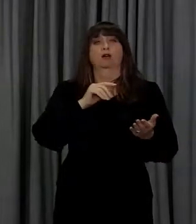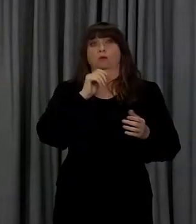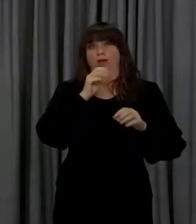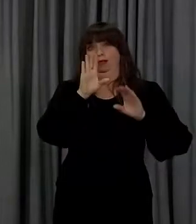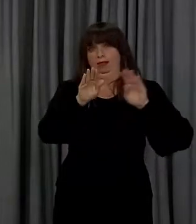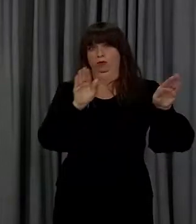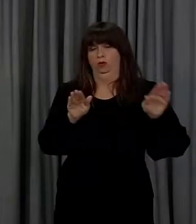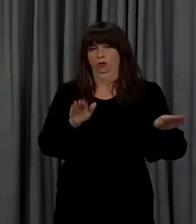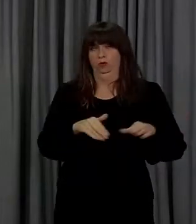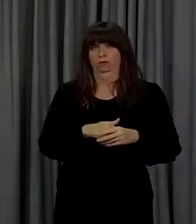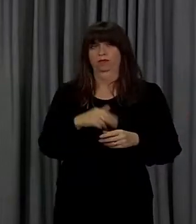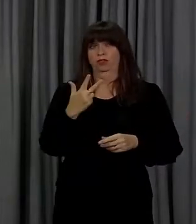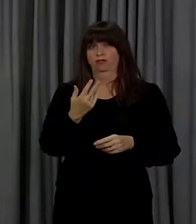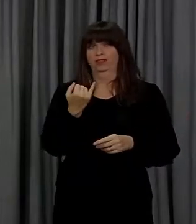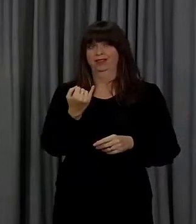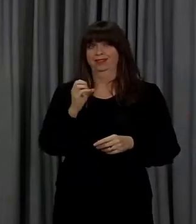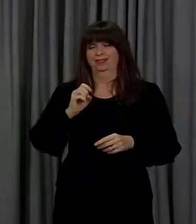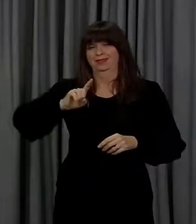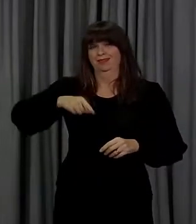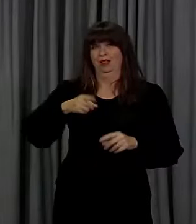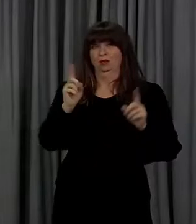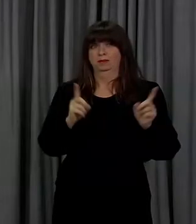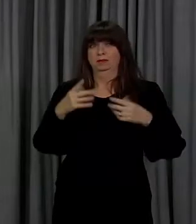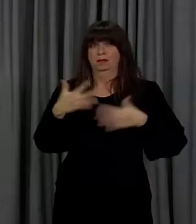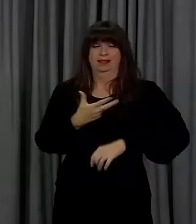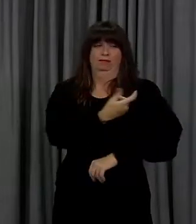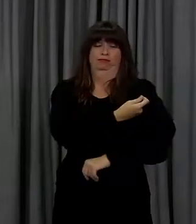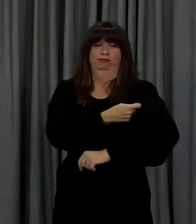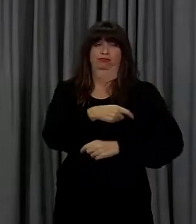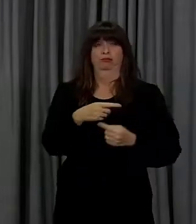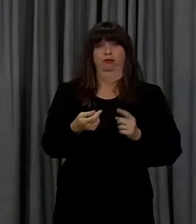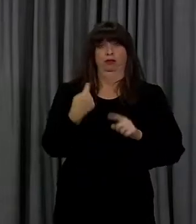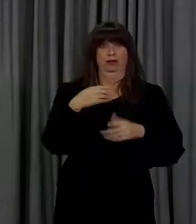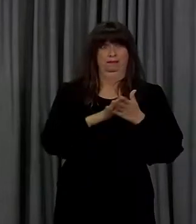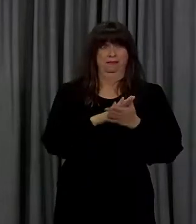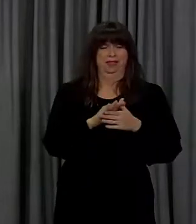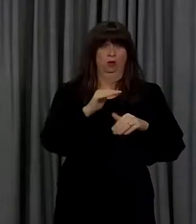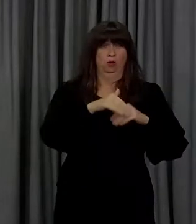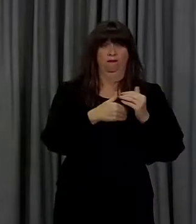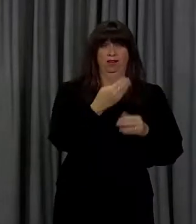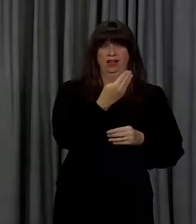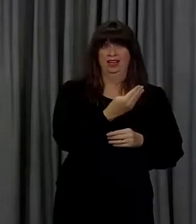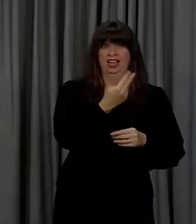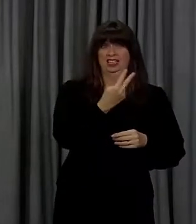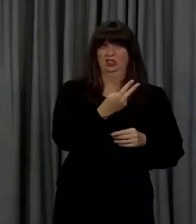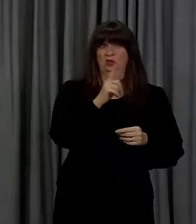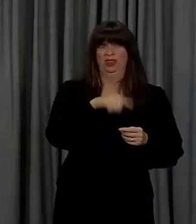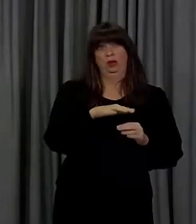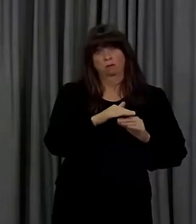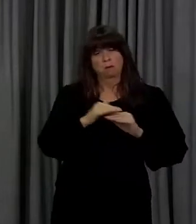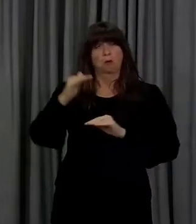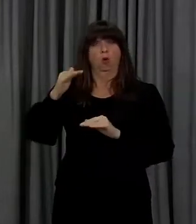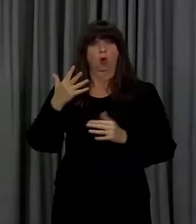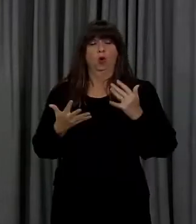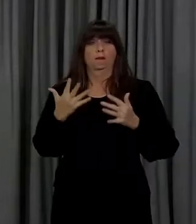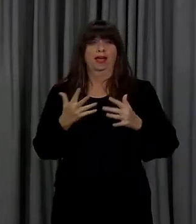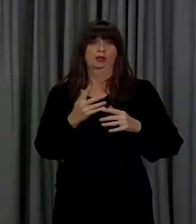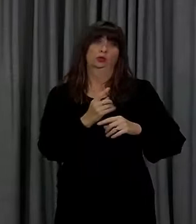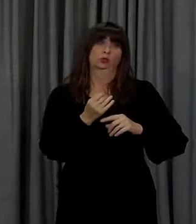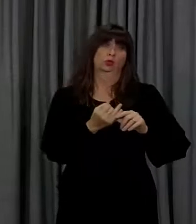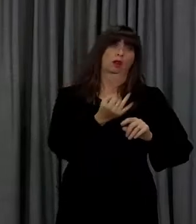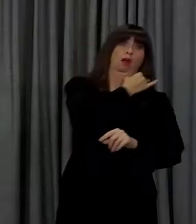than 360,000 people were vaccinated. That's an increase of over 92,000 on the previous